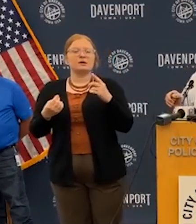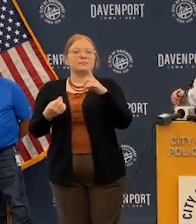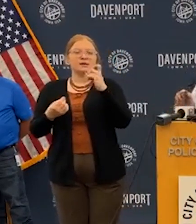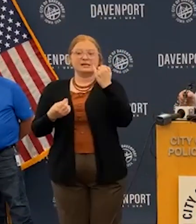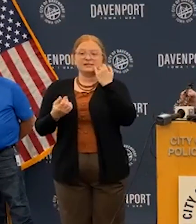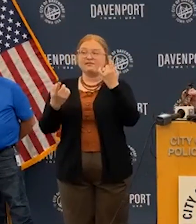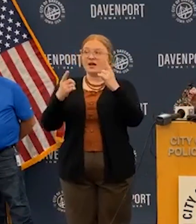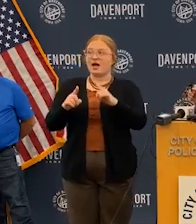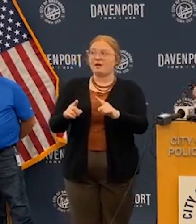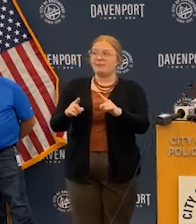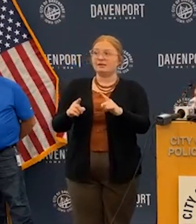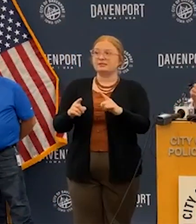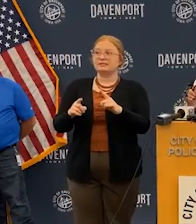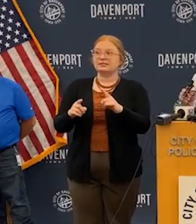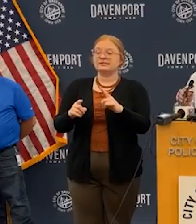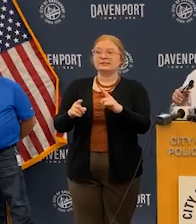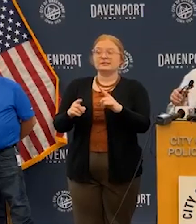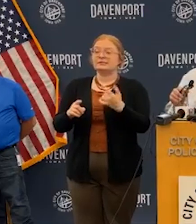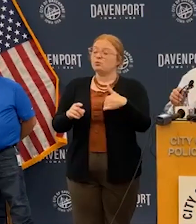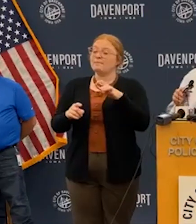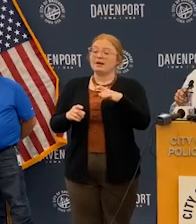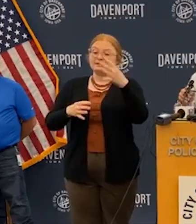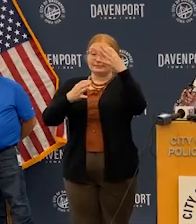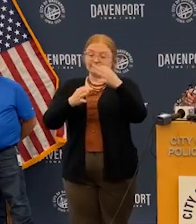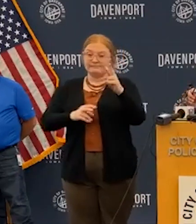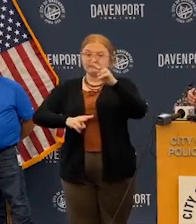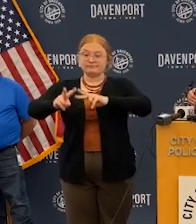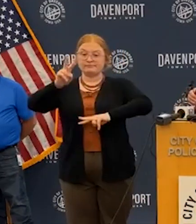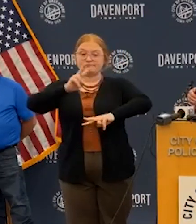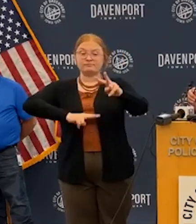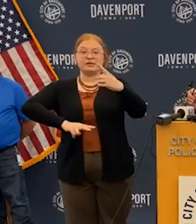true. And I understand the